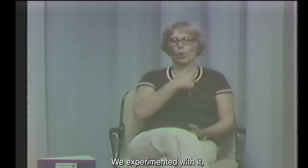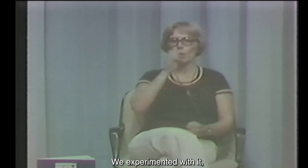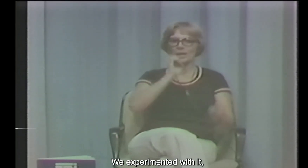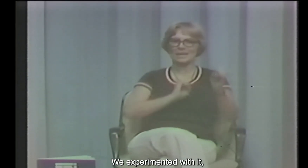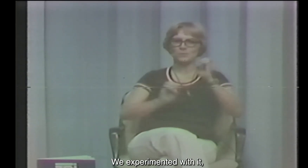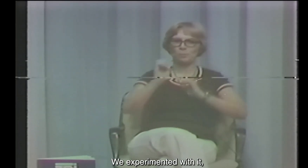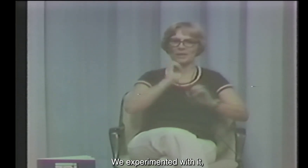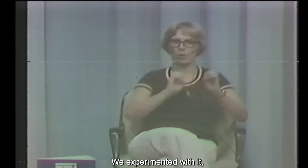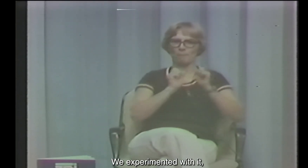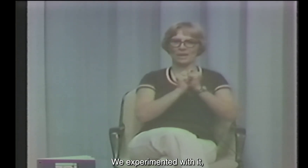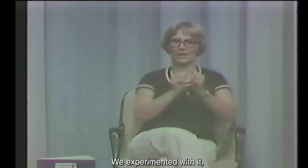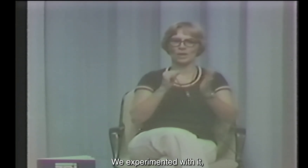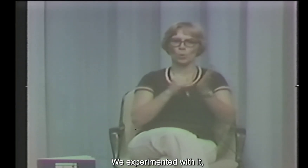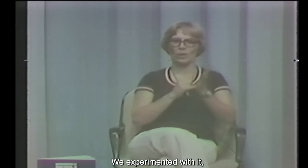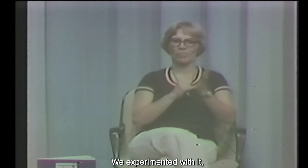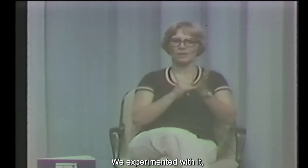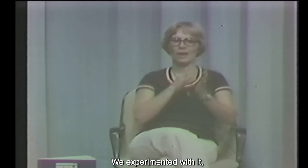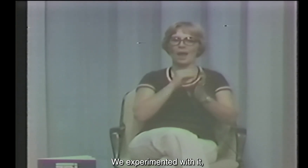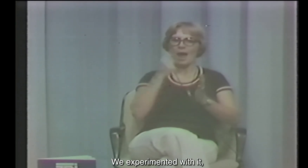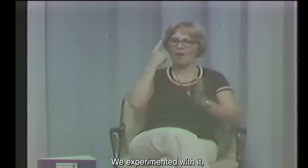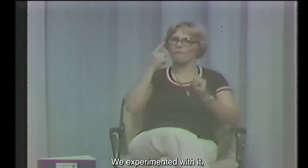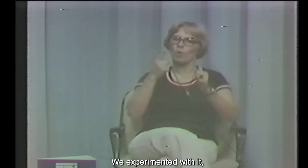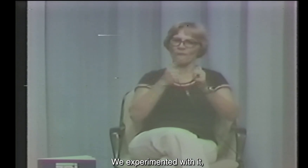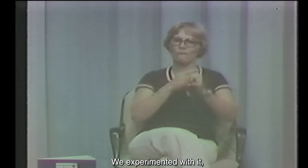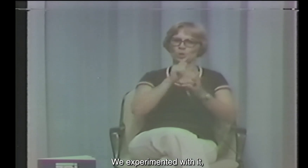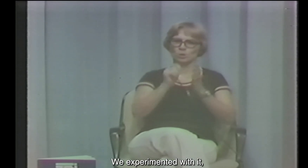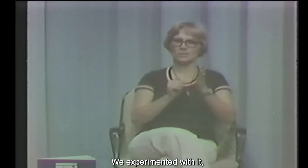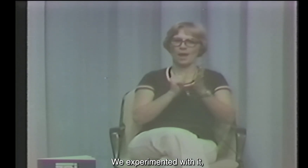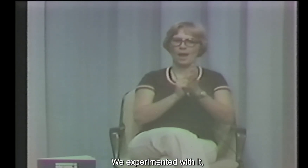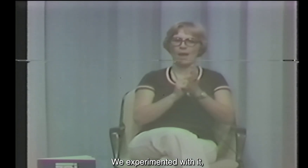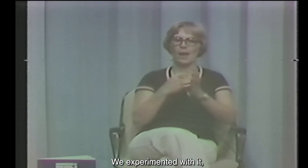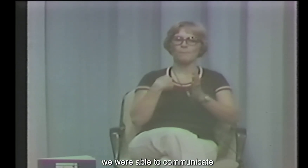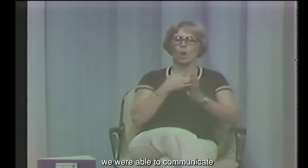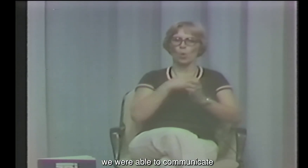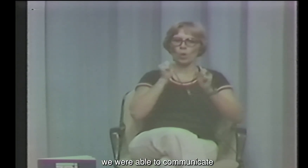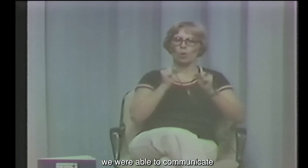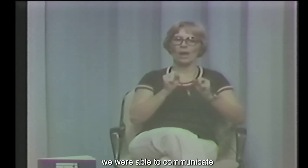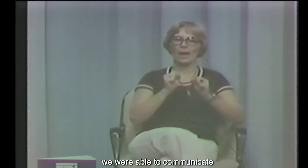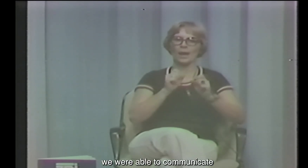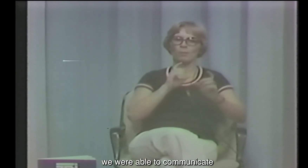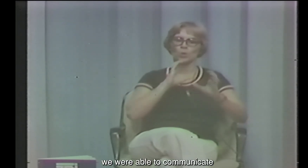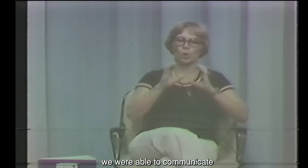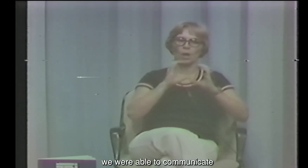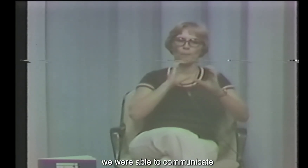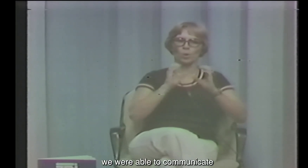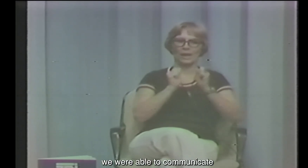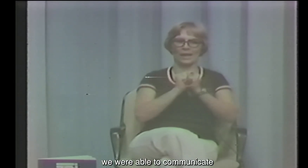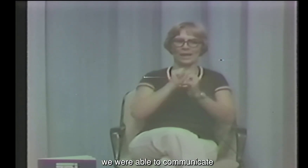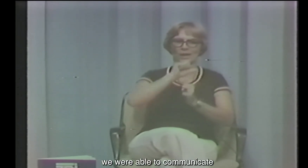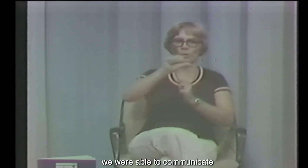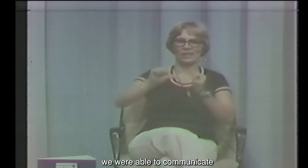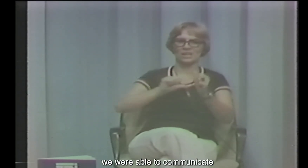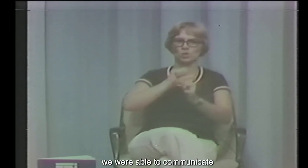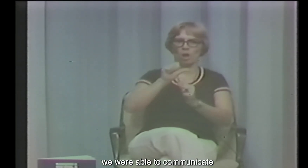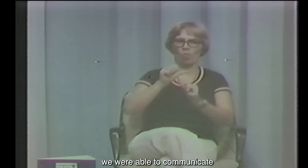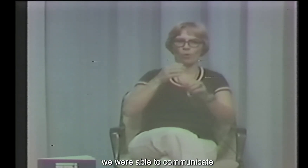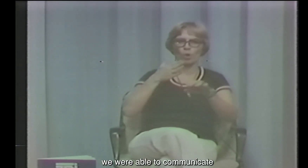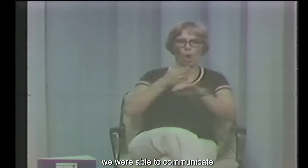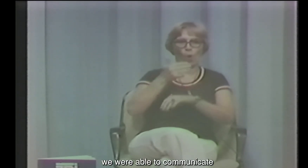We experimented with it, and for the first time, we were able to communicate with each other over